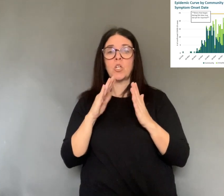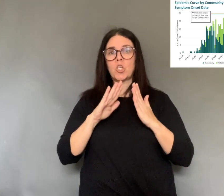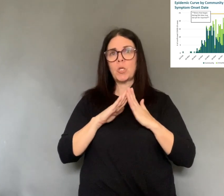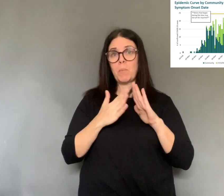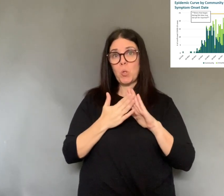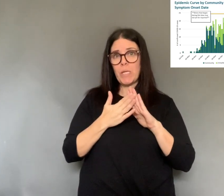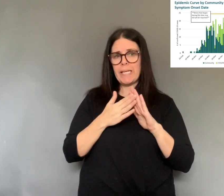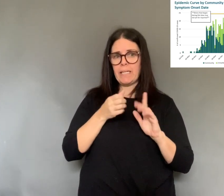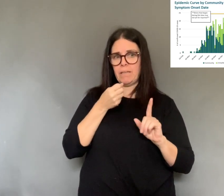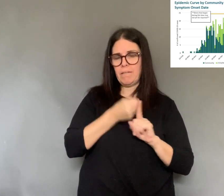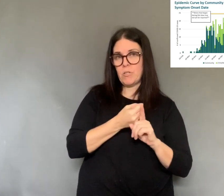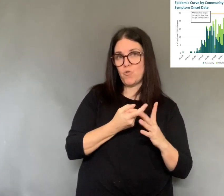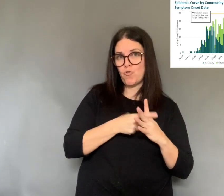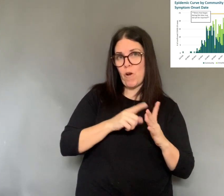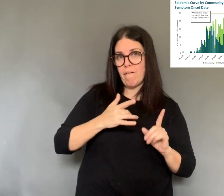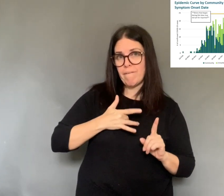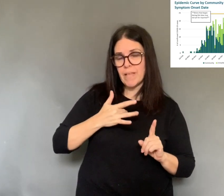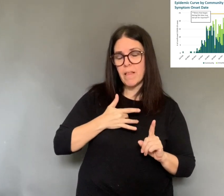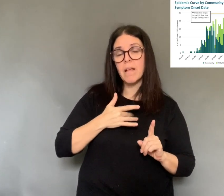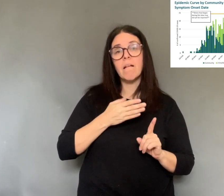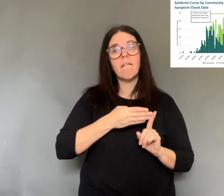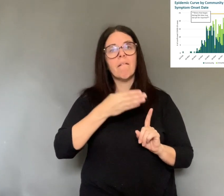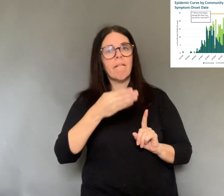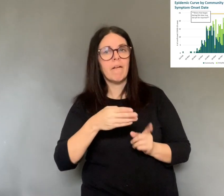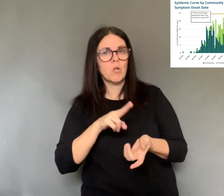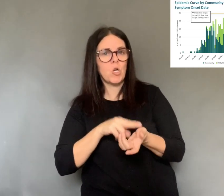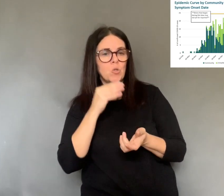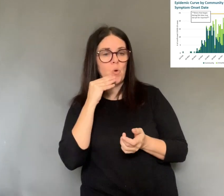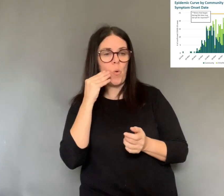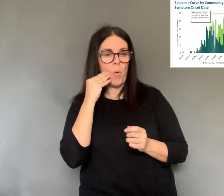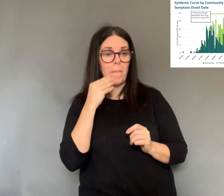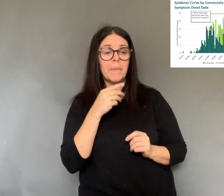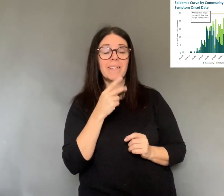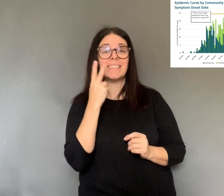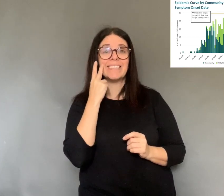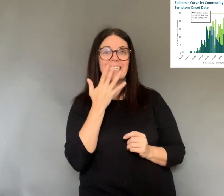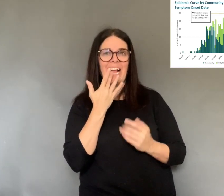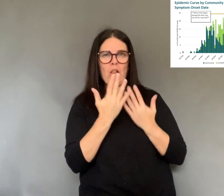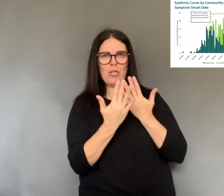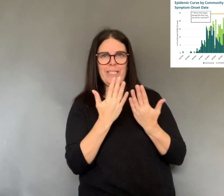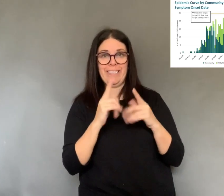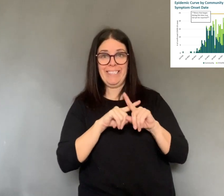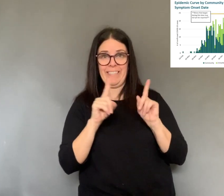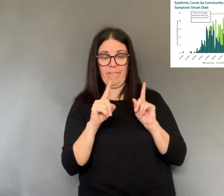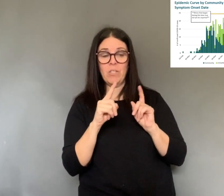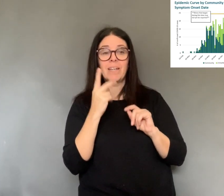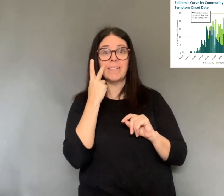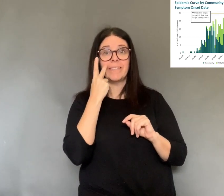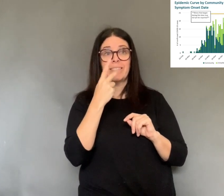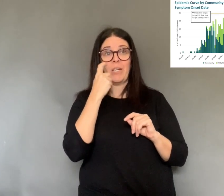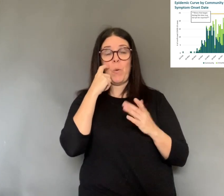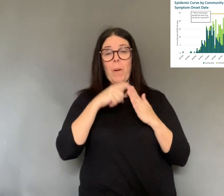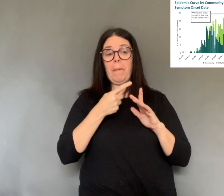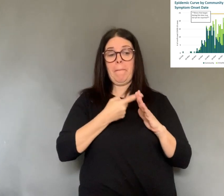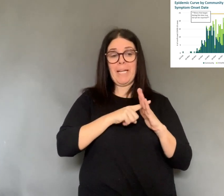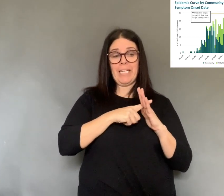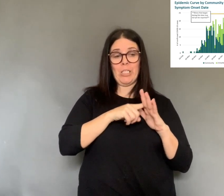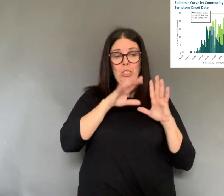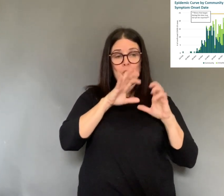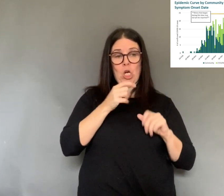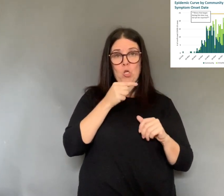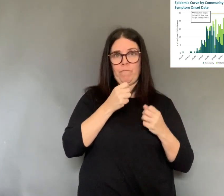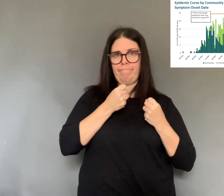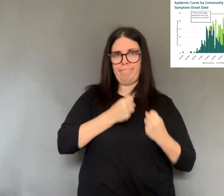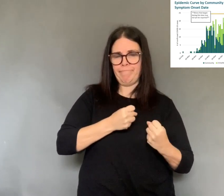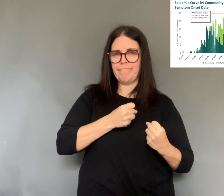date in the community and as well as the long-term care home. We can see that COVID-19 cases are now shifting more from